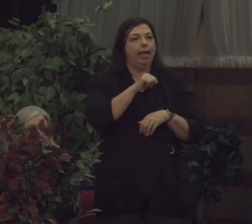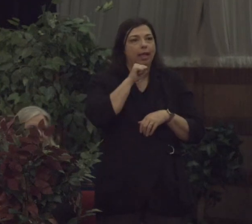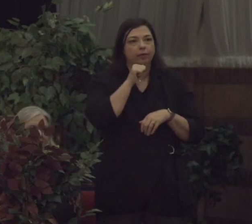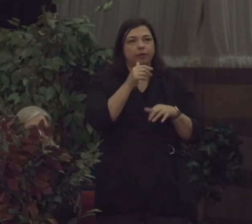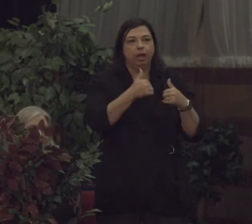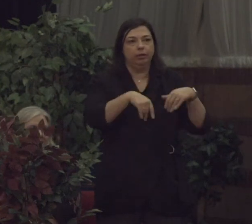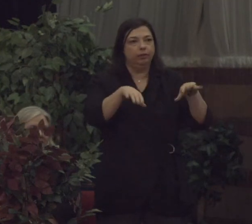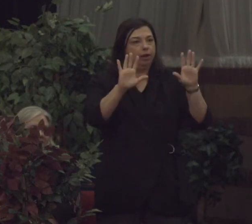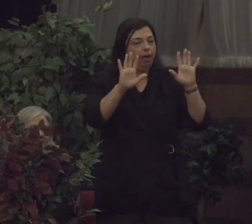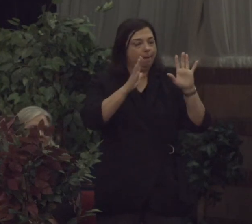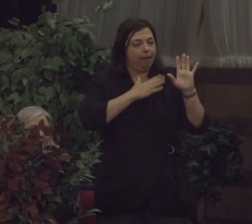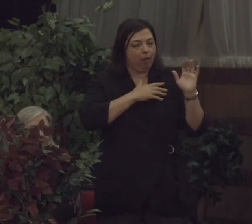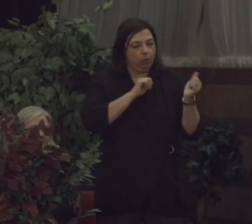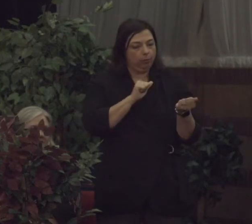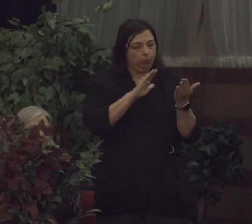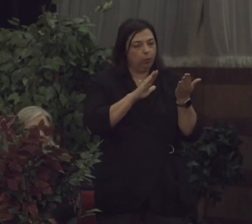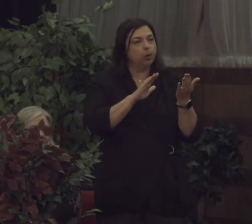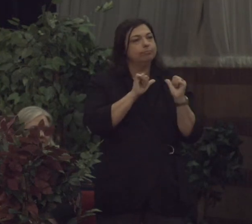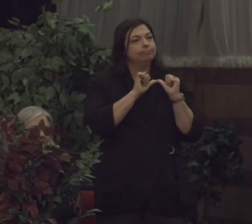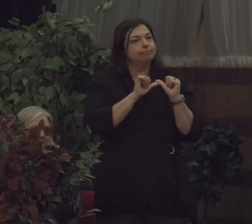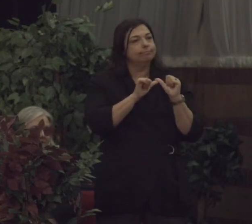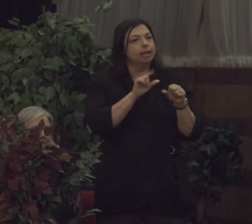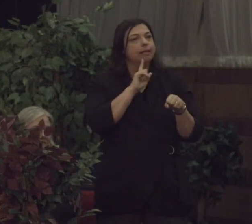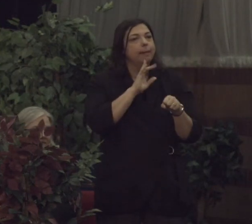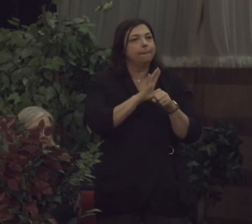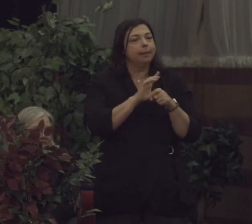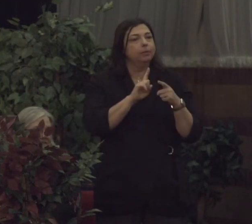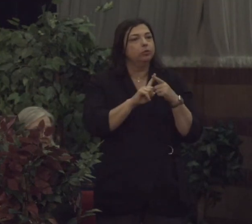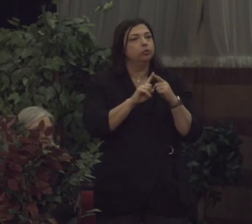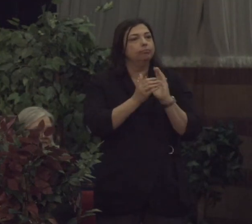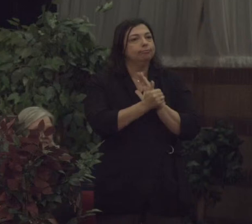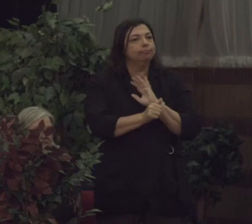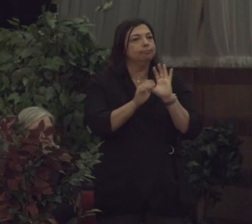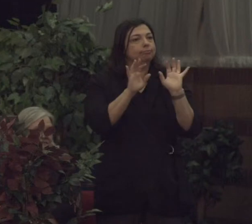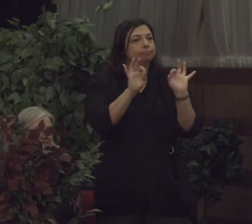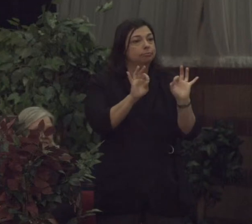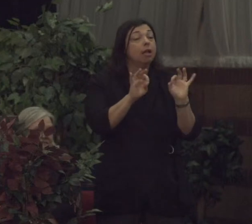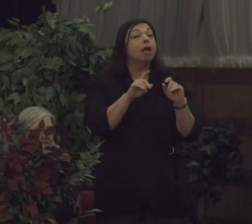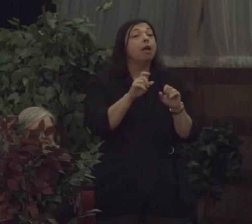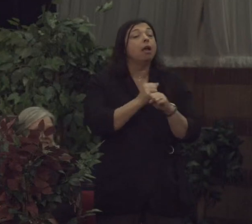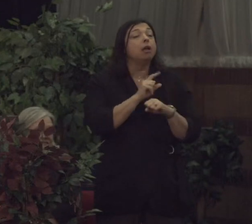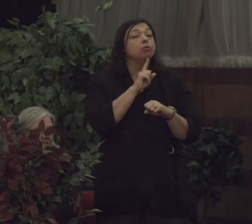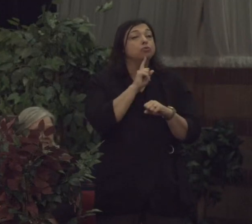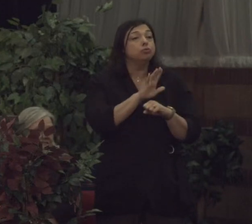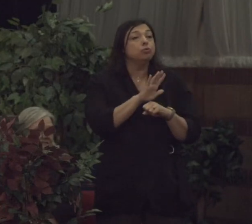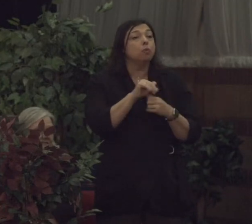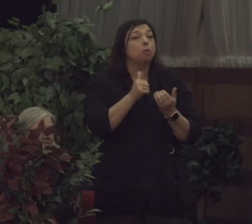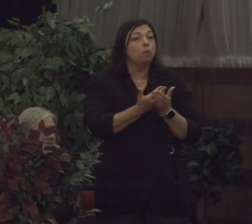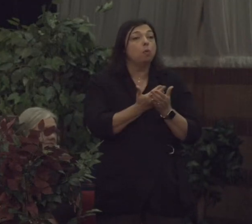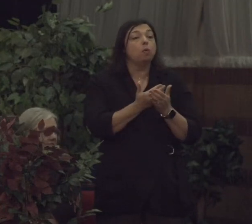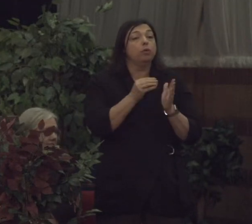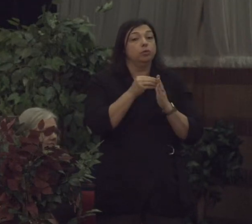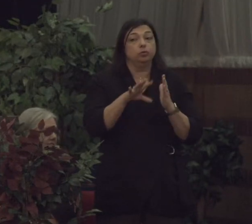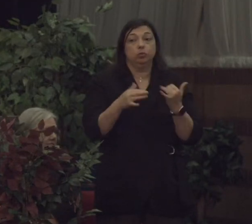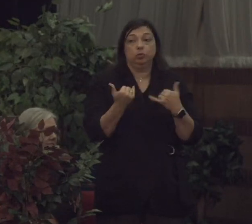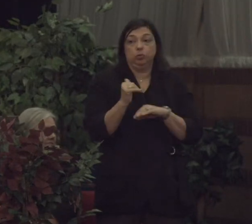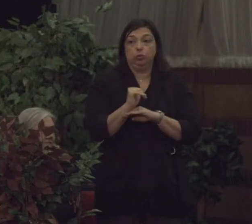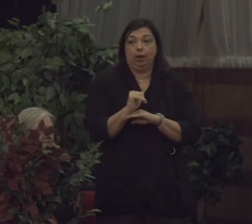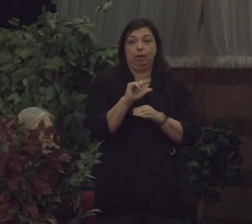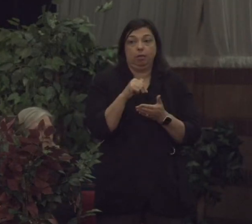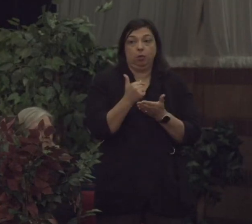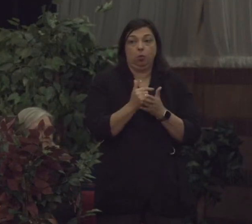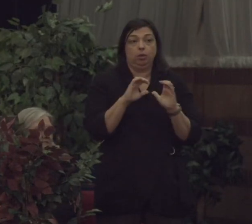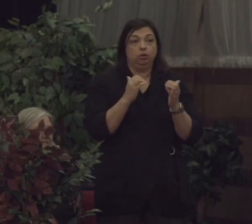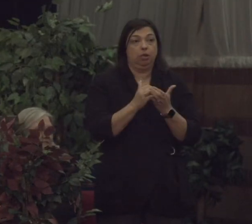our approach and steadfast commitment to excellence in ensuring each student here tonight, the